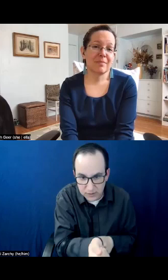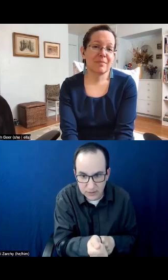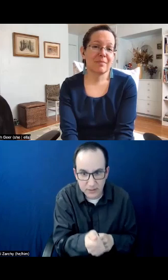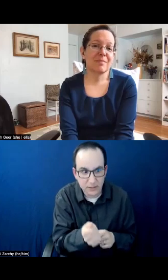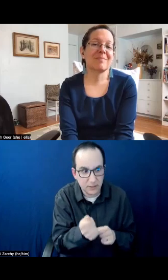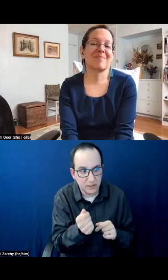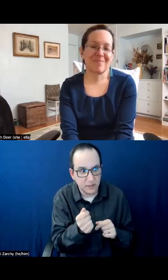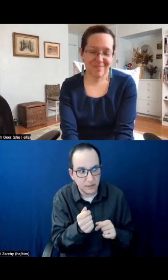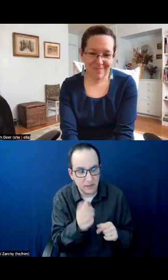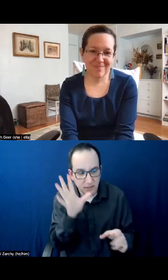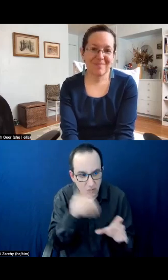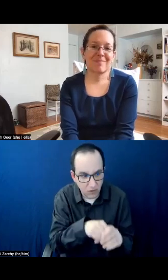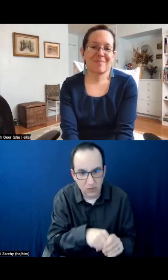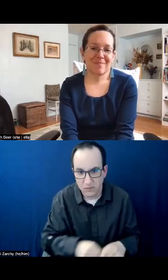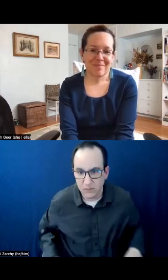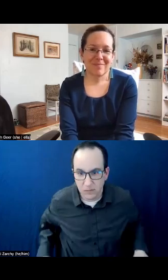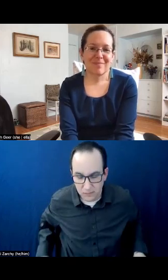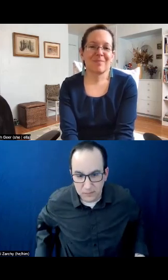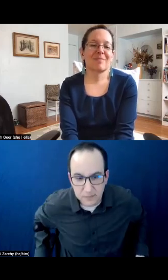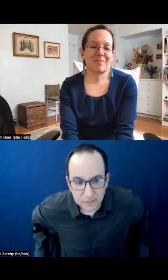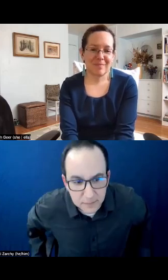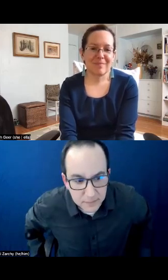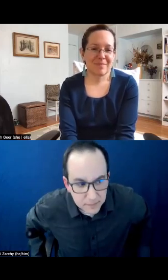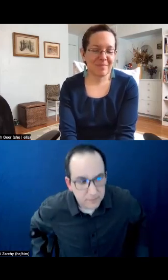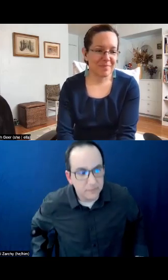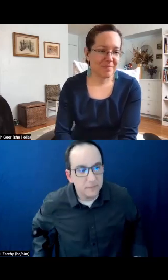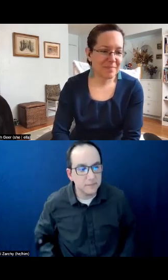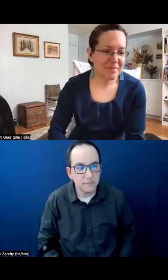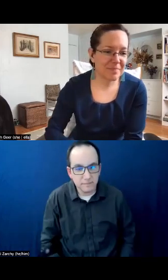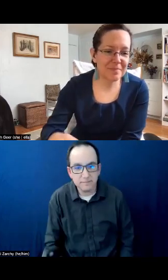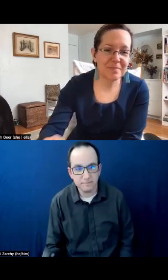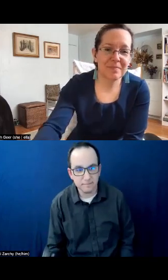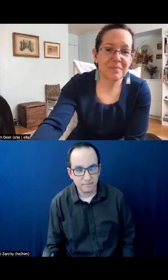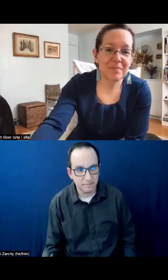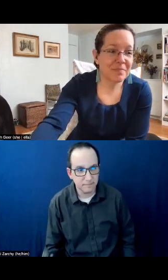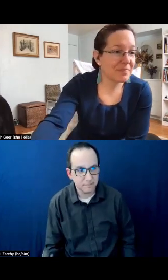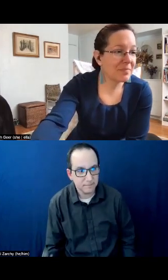it helps keep their attention, helps keep their interest.